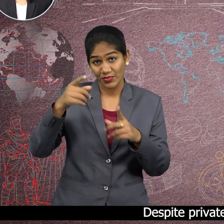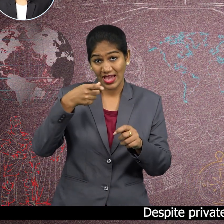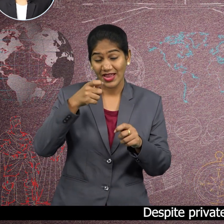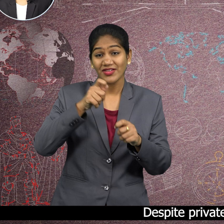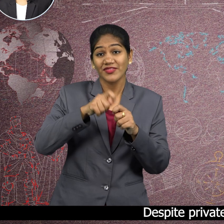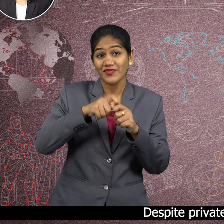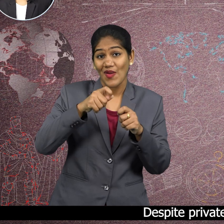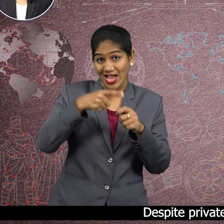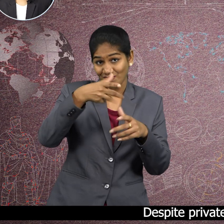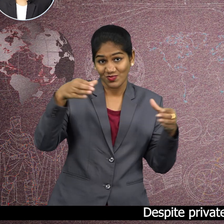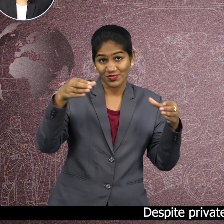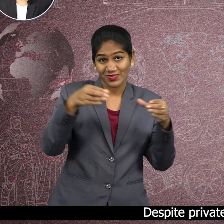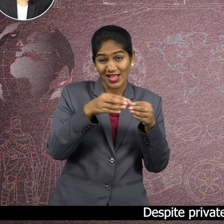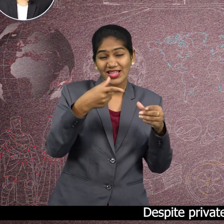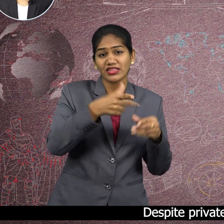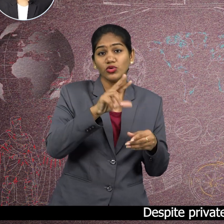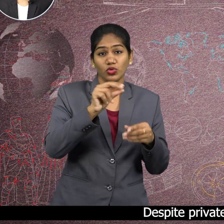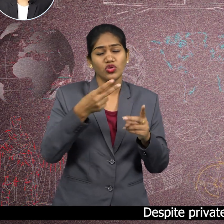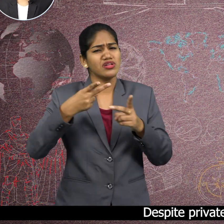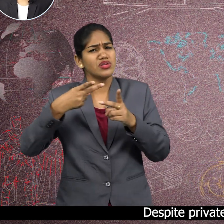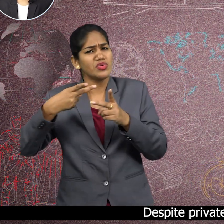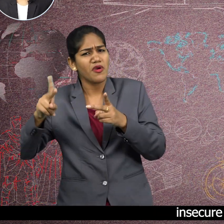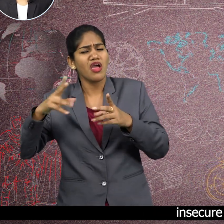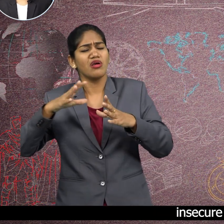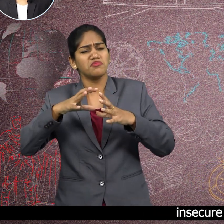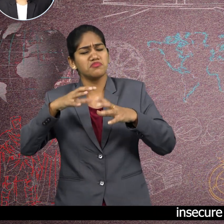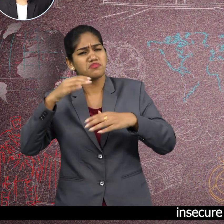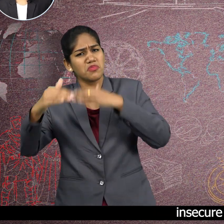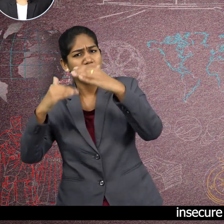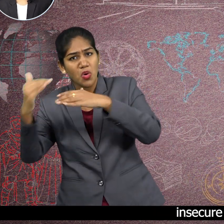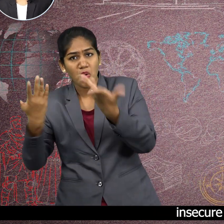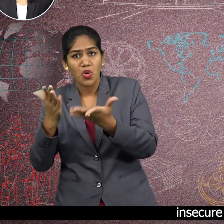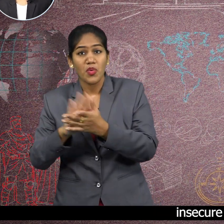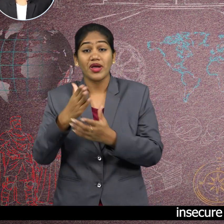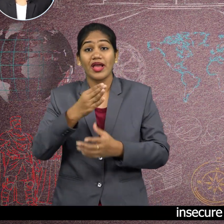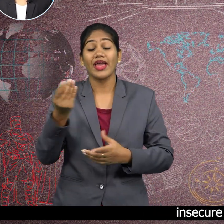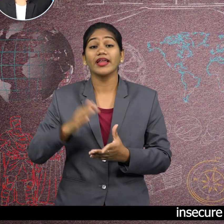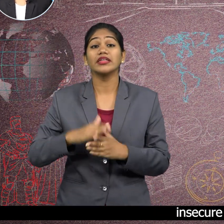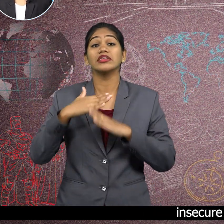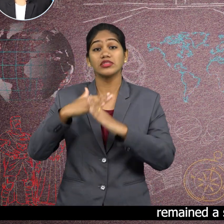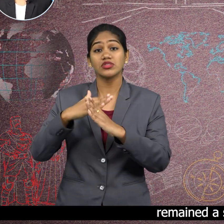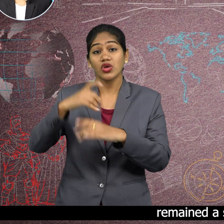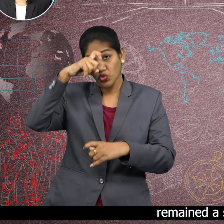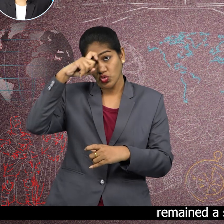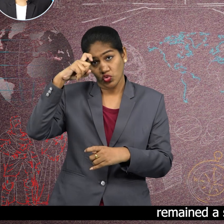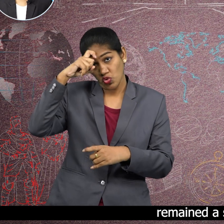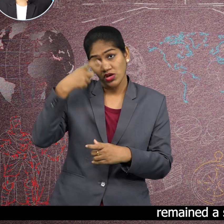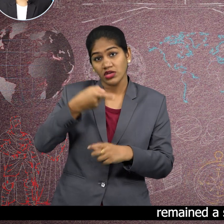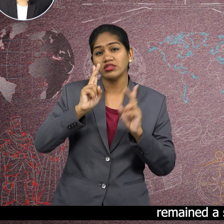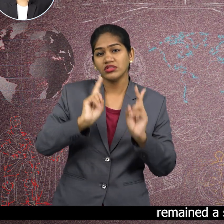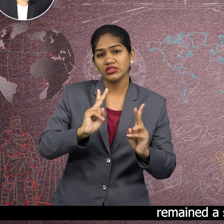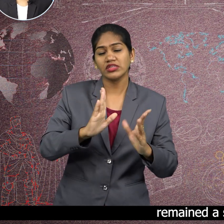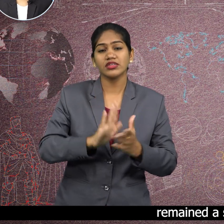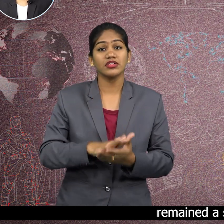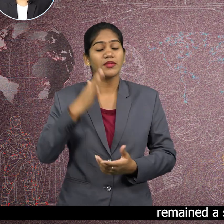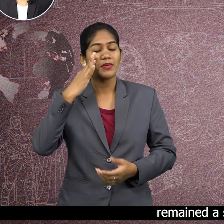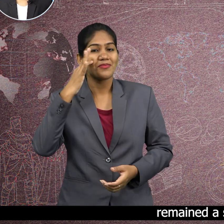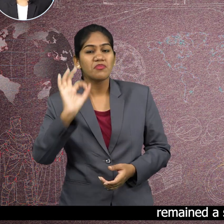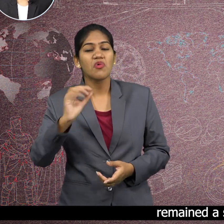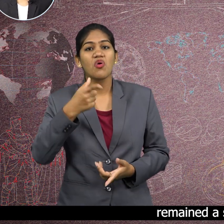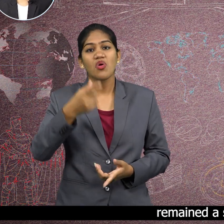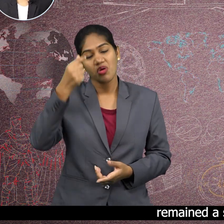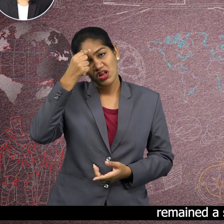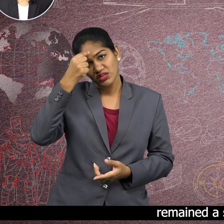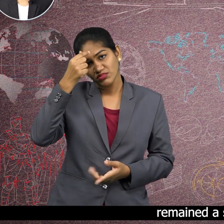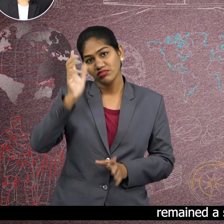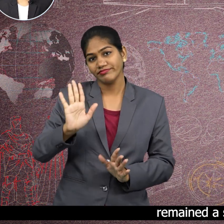Despite private sector expansion, insecure employment remained a significant issue.